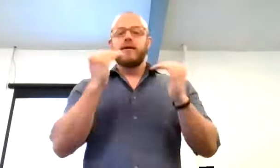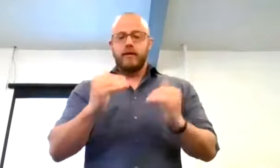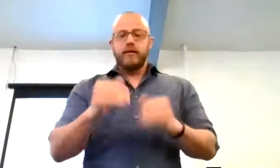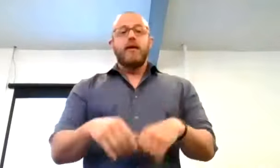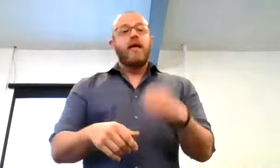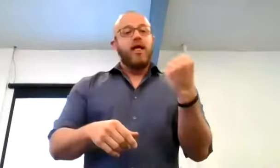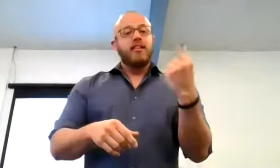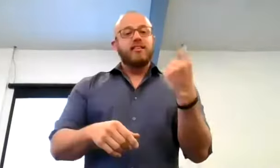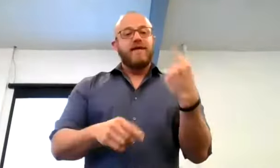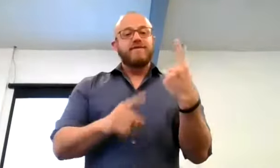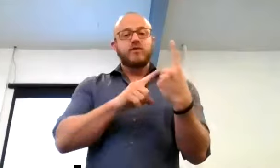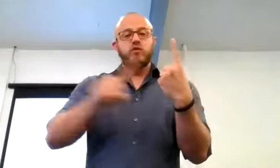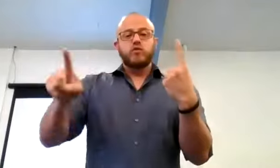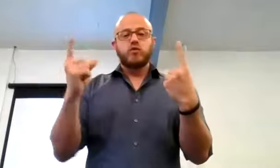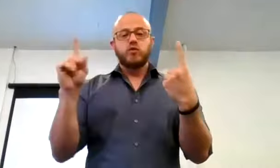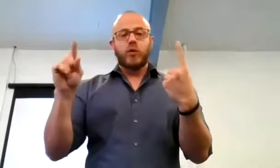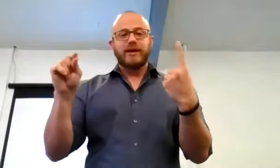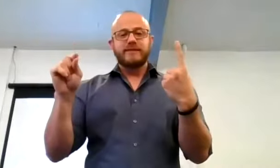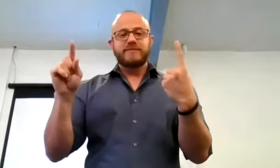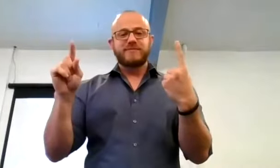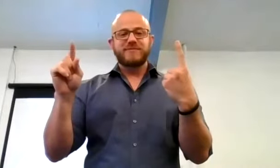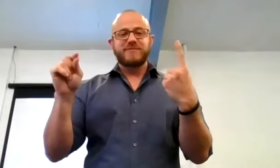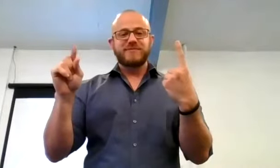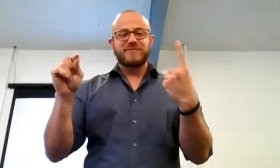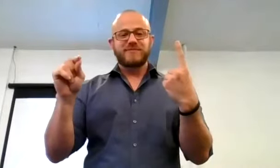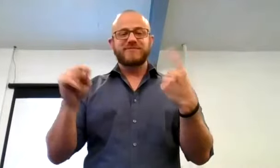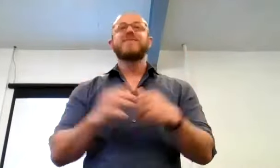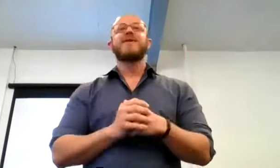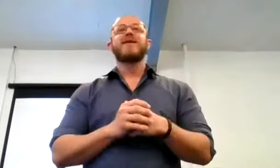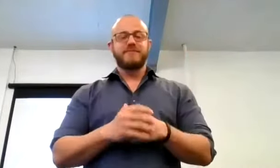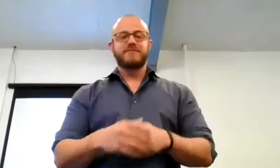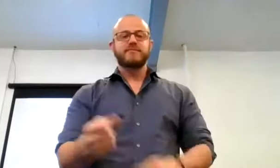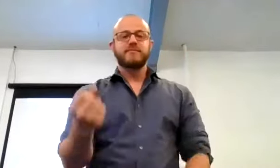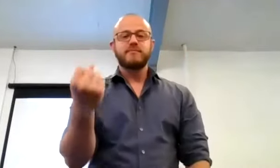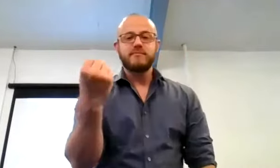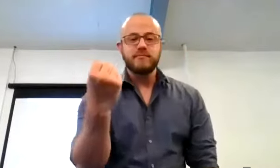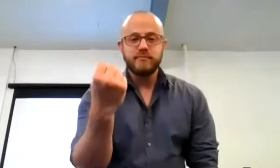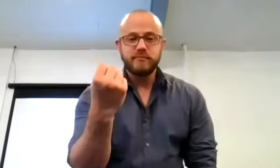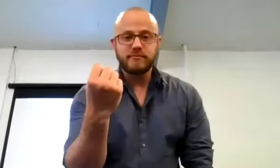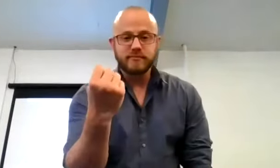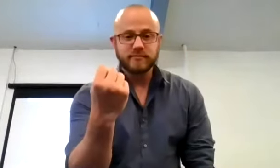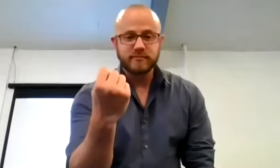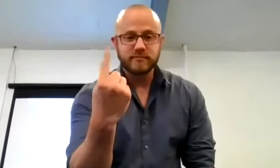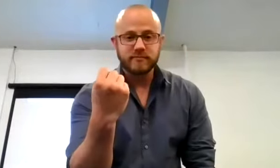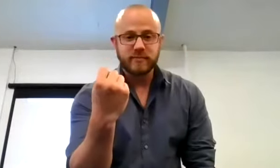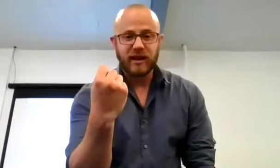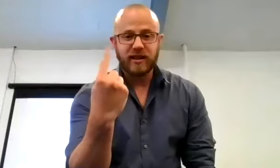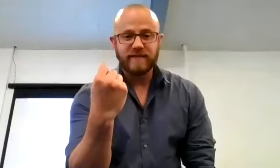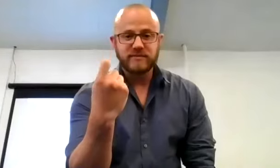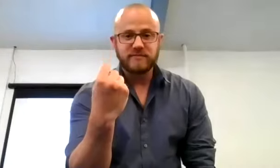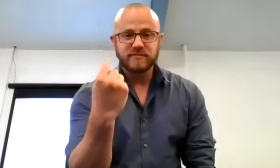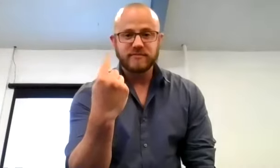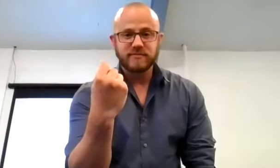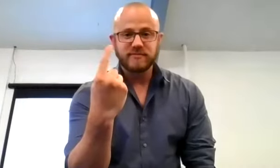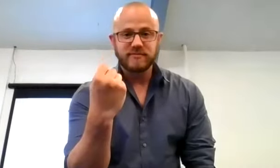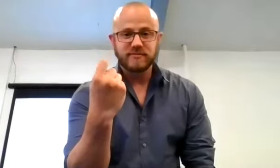yes. So here's 11 through 20 now, okay? So here's 11, you see your palm is facing out and your